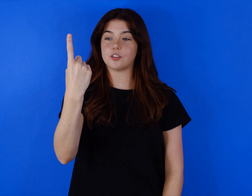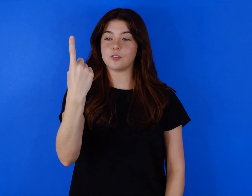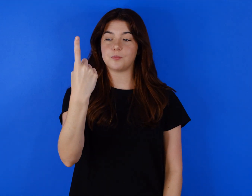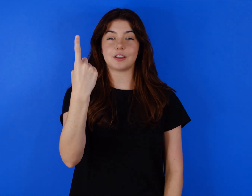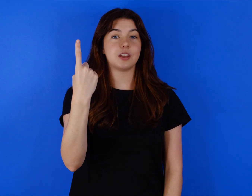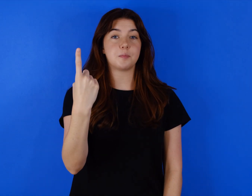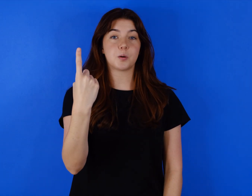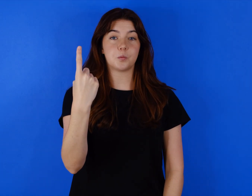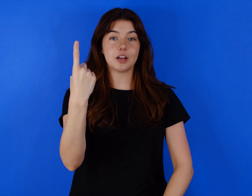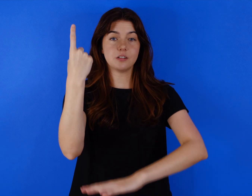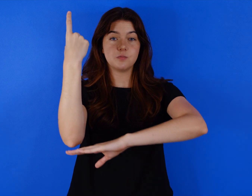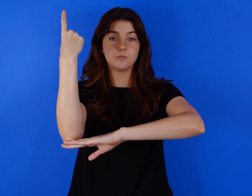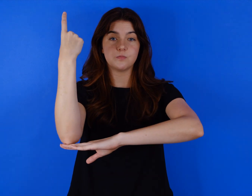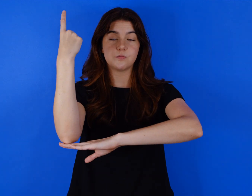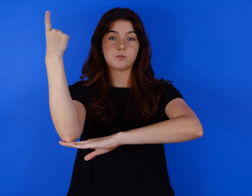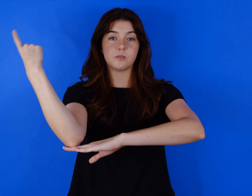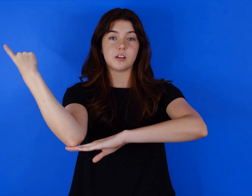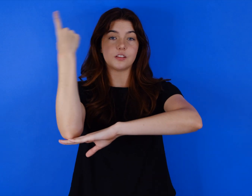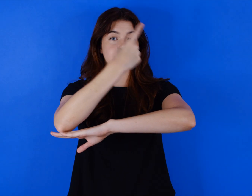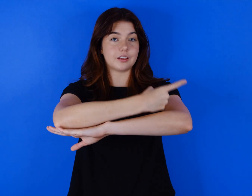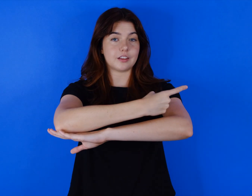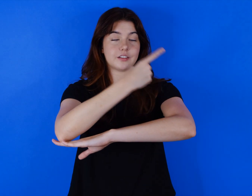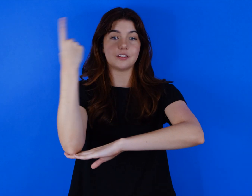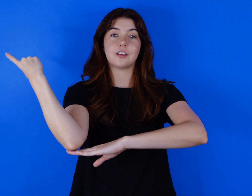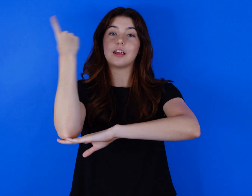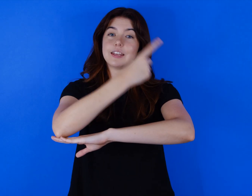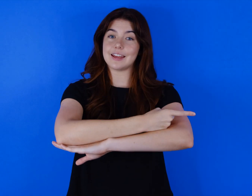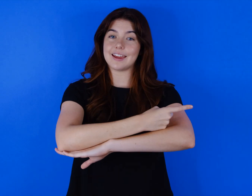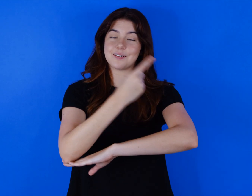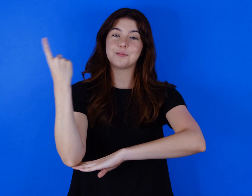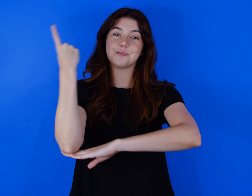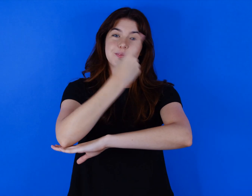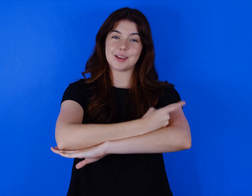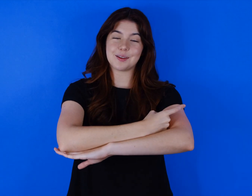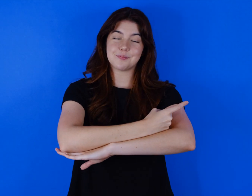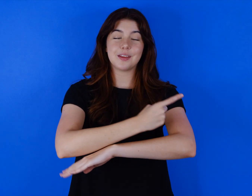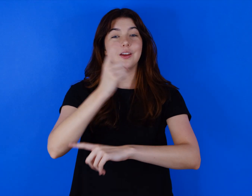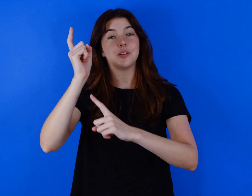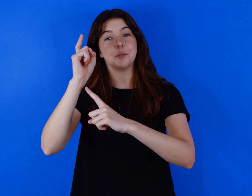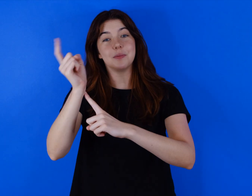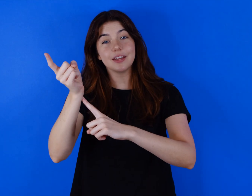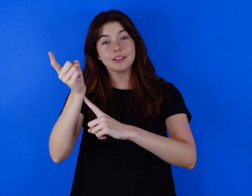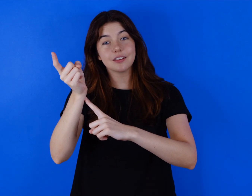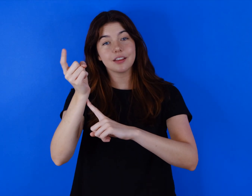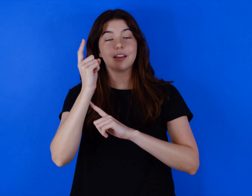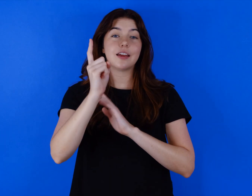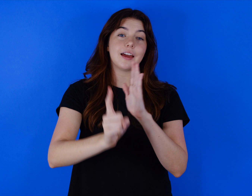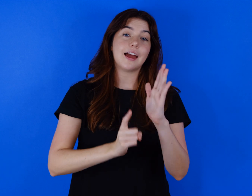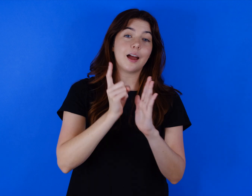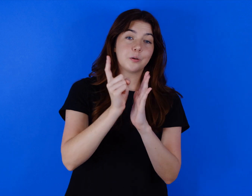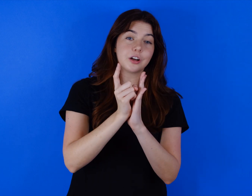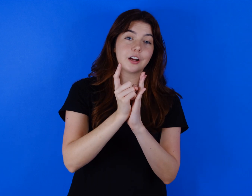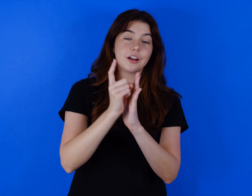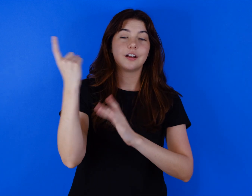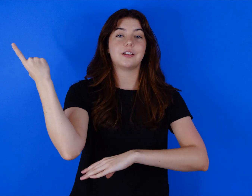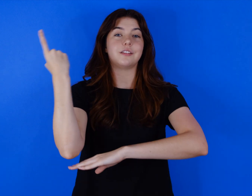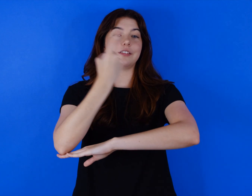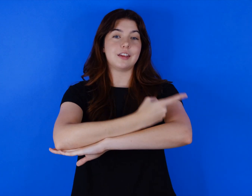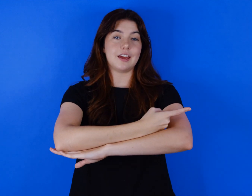Just like the number 1, like this, day, day. So minute, hour,